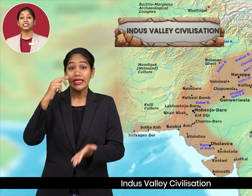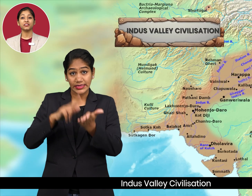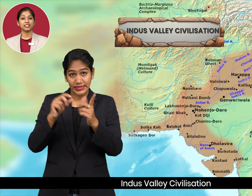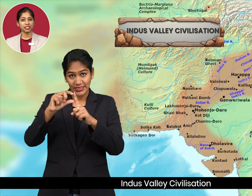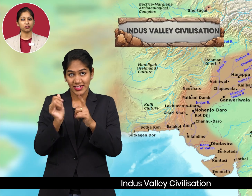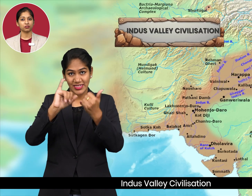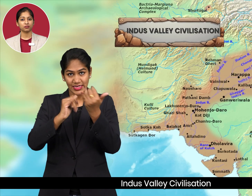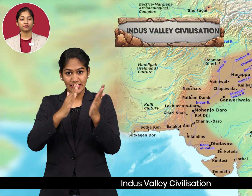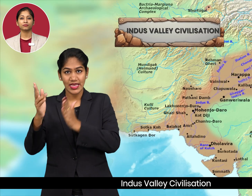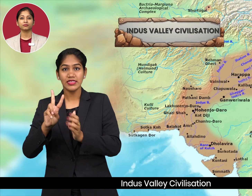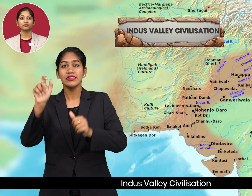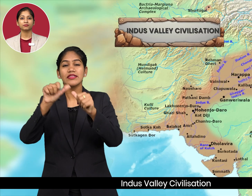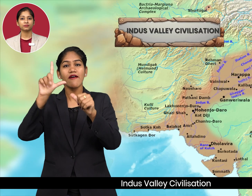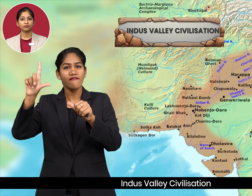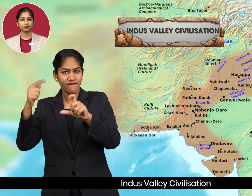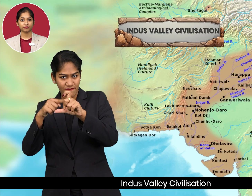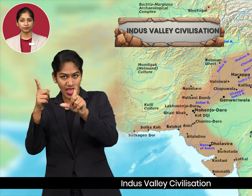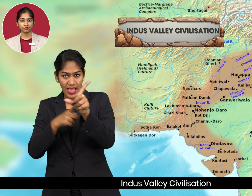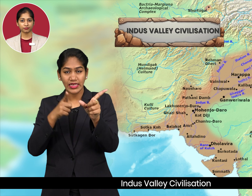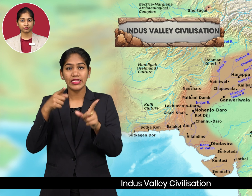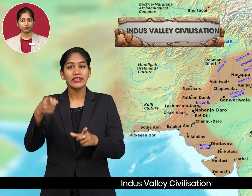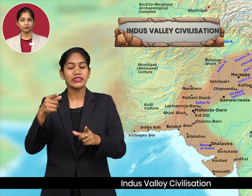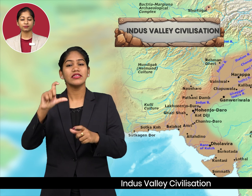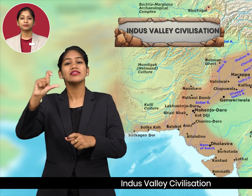Indus Valley Civilization.